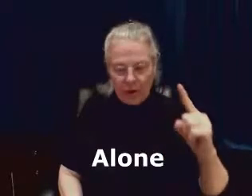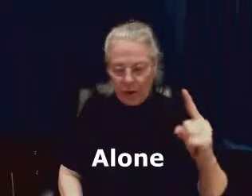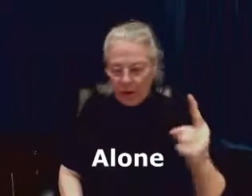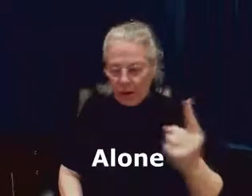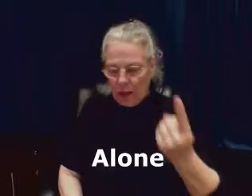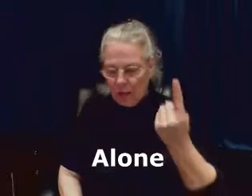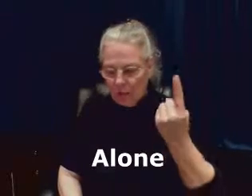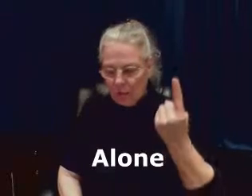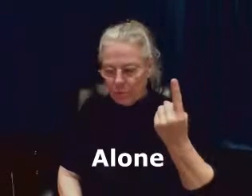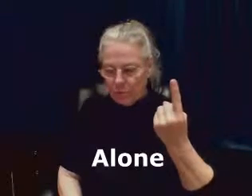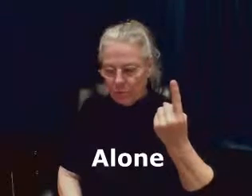finger alone.